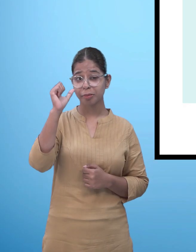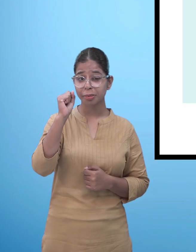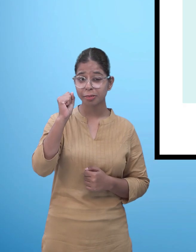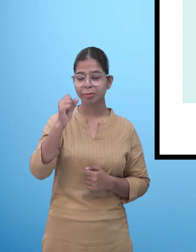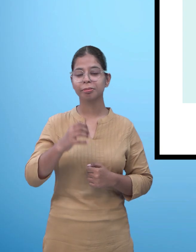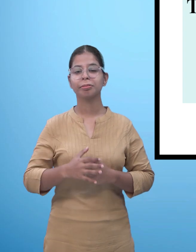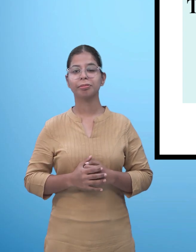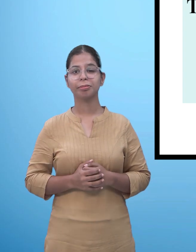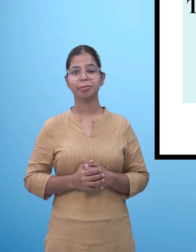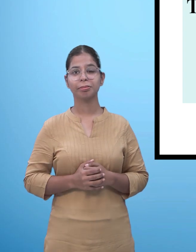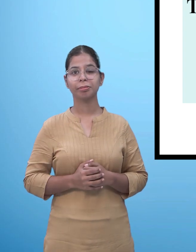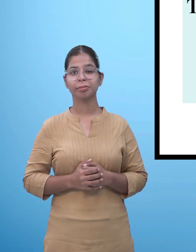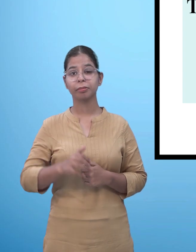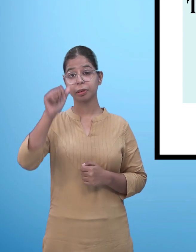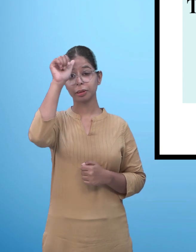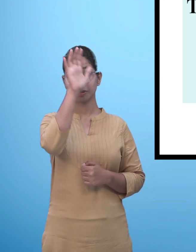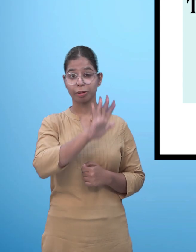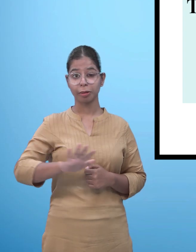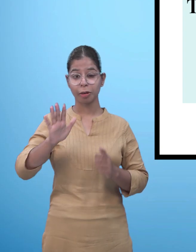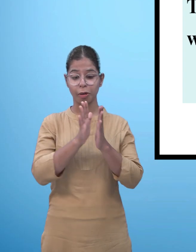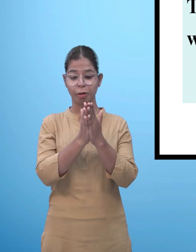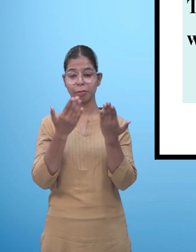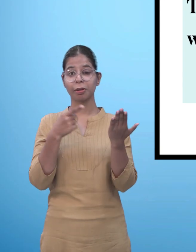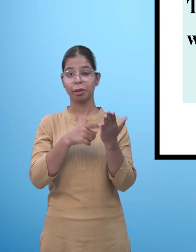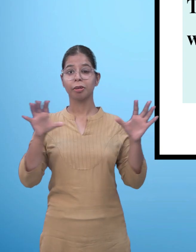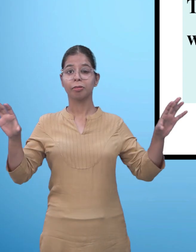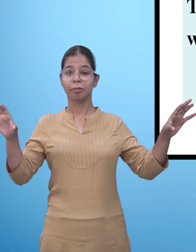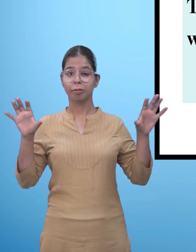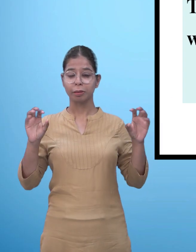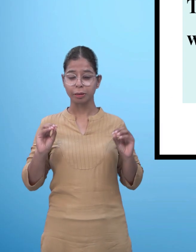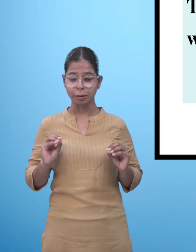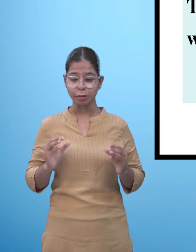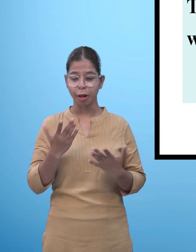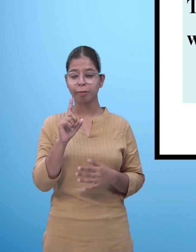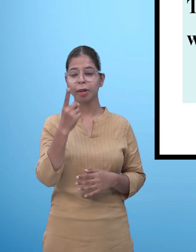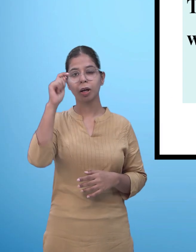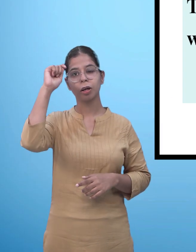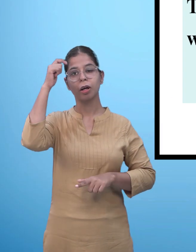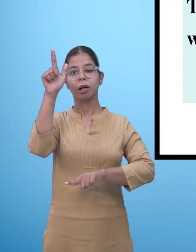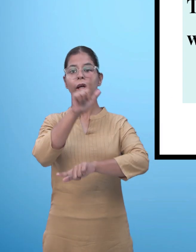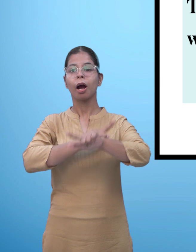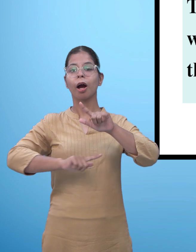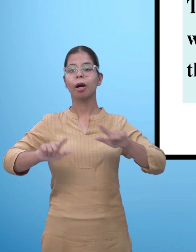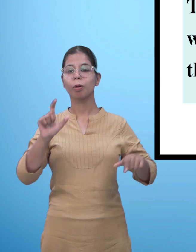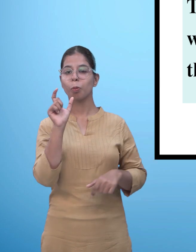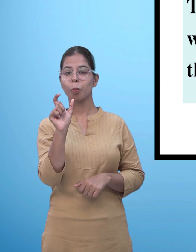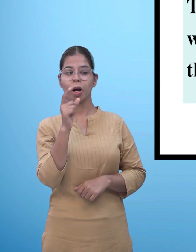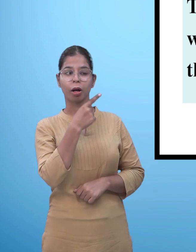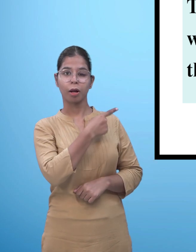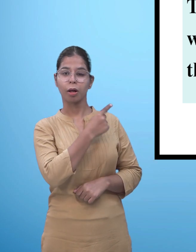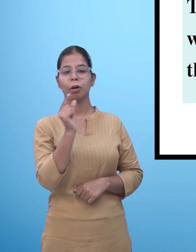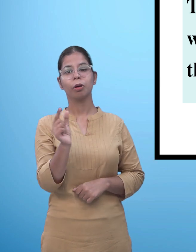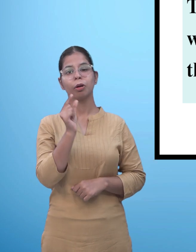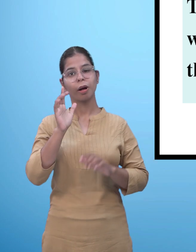Don't miss out. The Indian Constitution, which was first written in English, uses the phrase India, that is